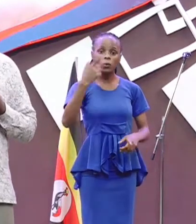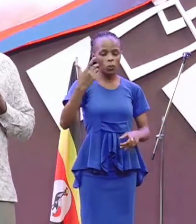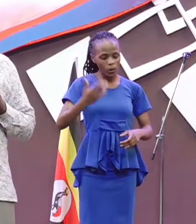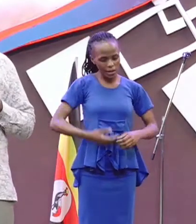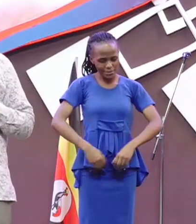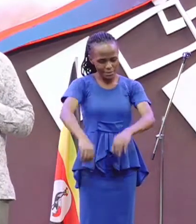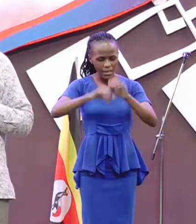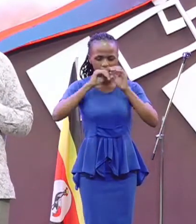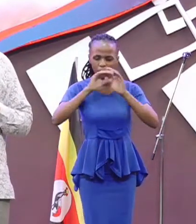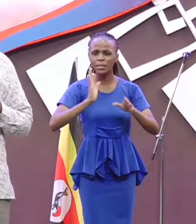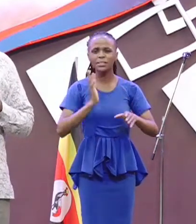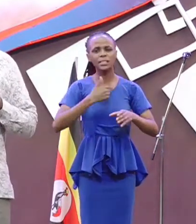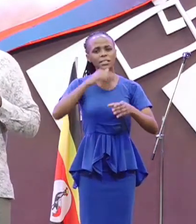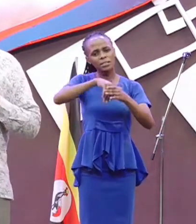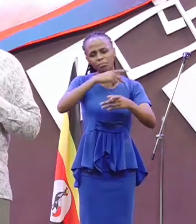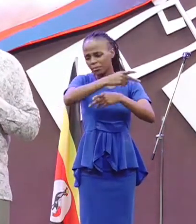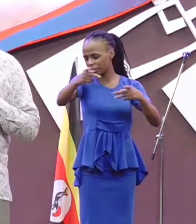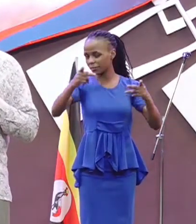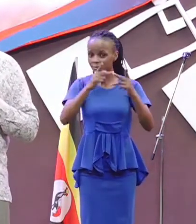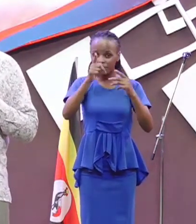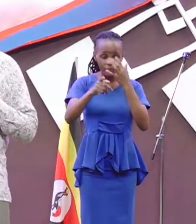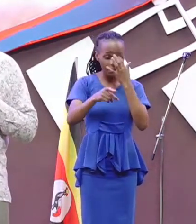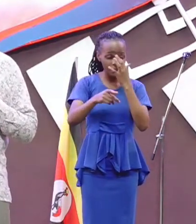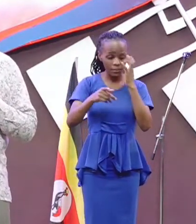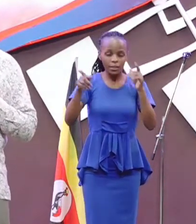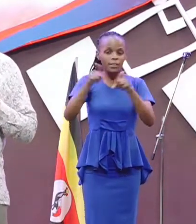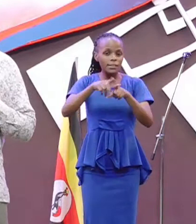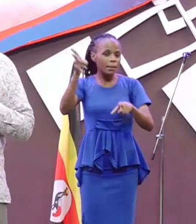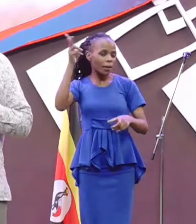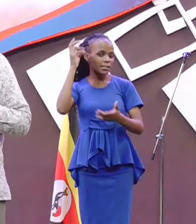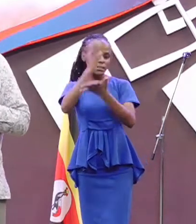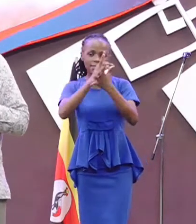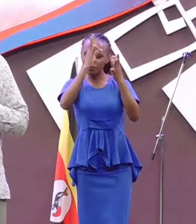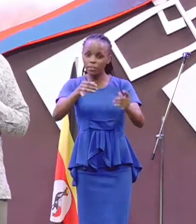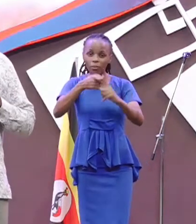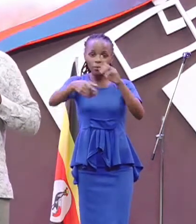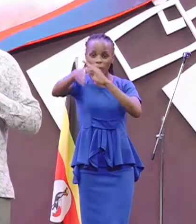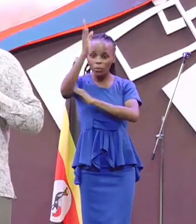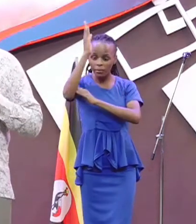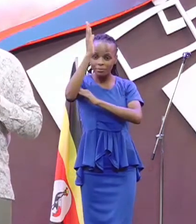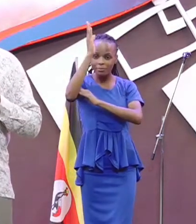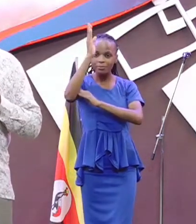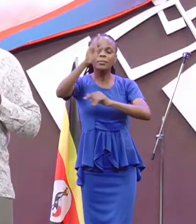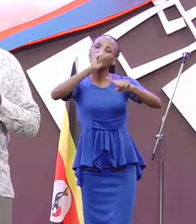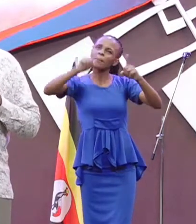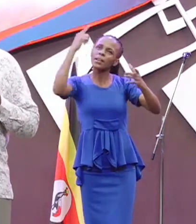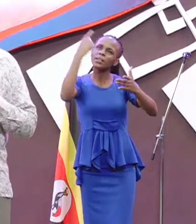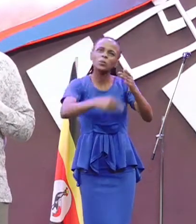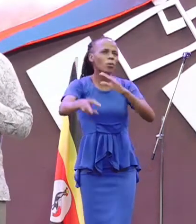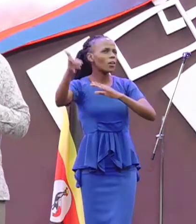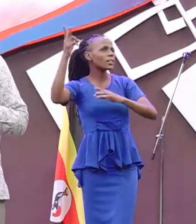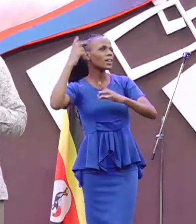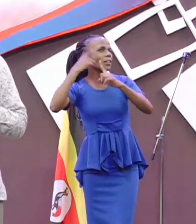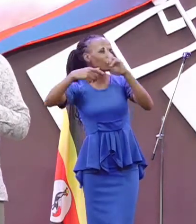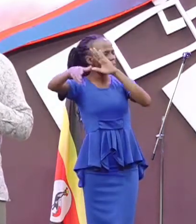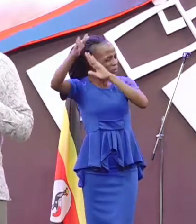man who has blessed us in this place. He heard something from God, and